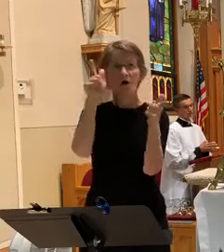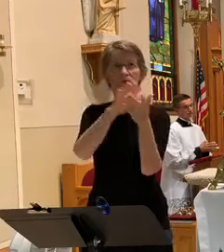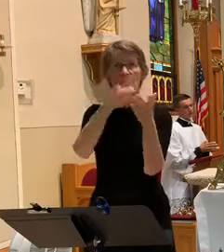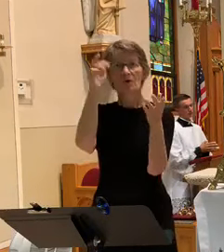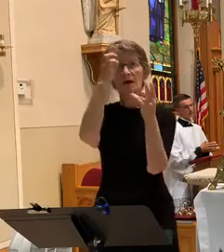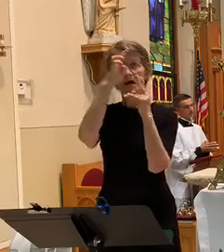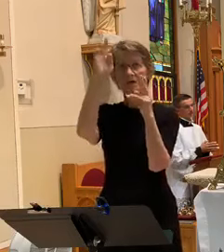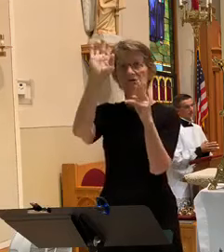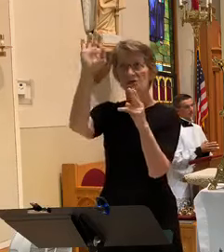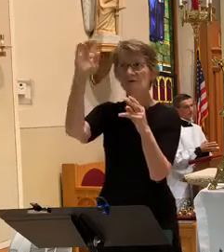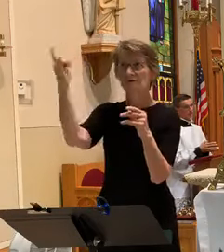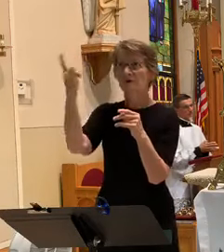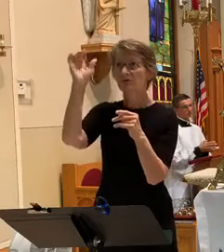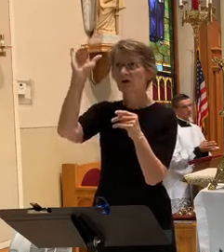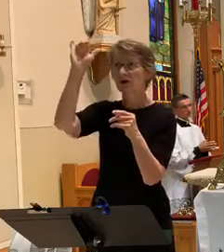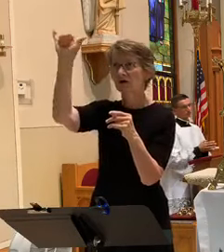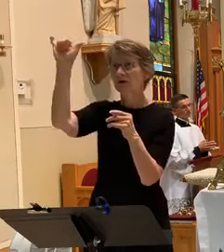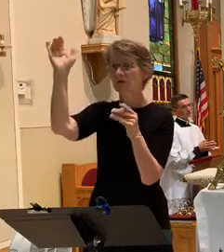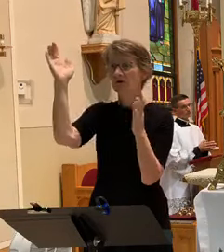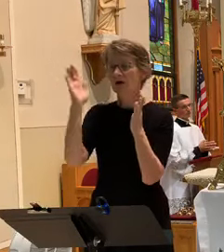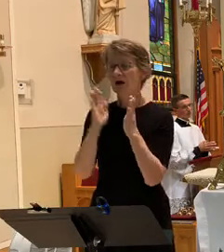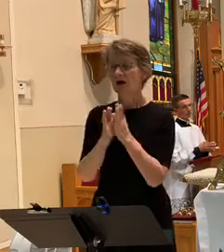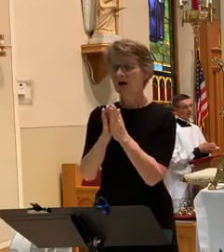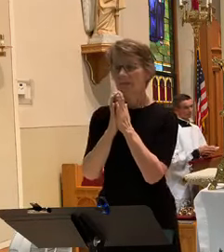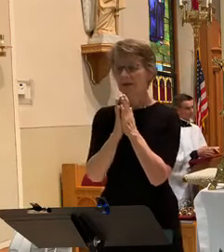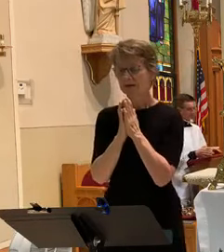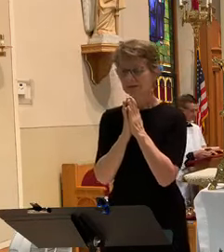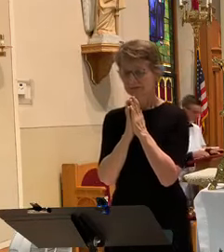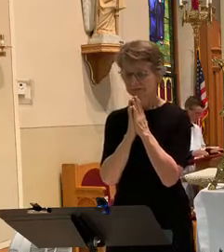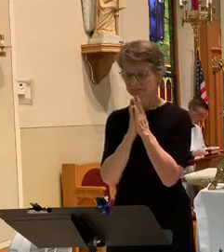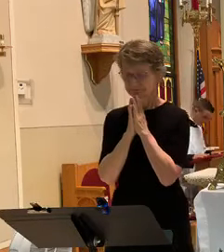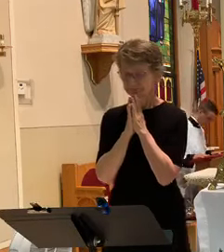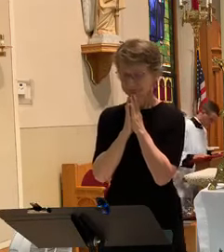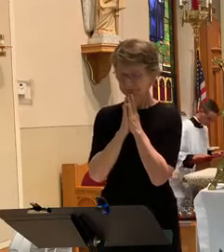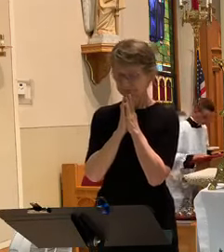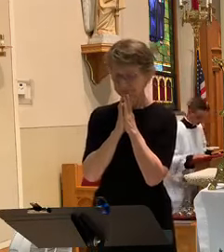and honor is yours forever and ever.